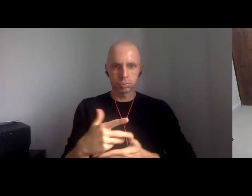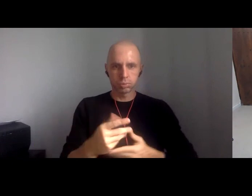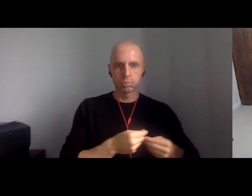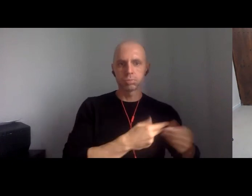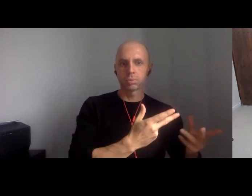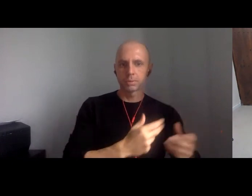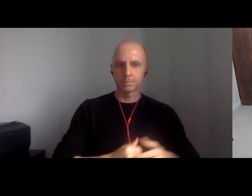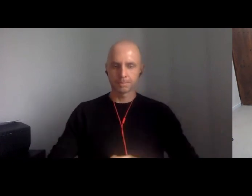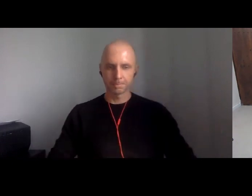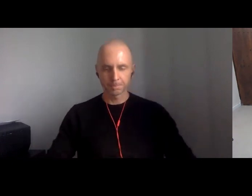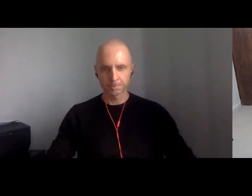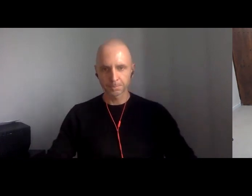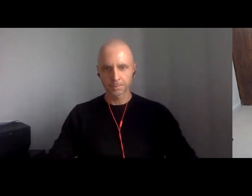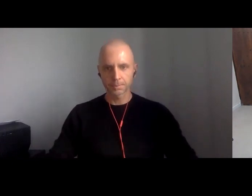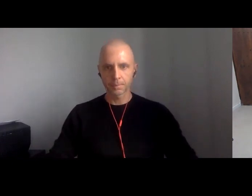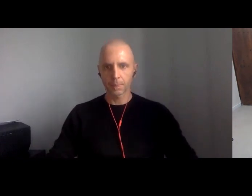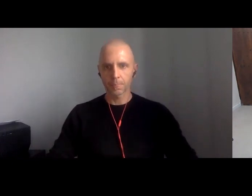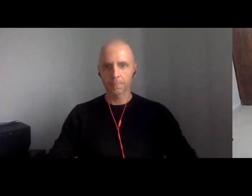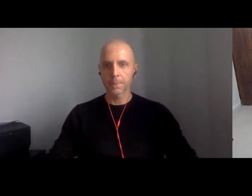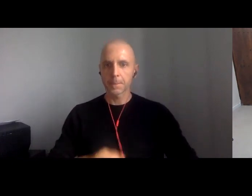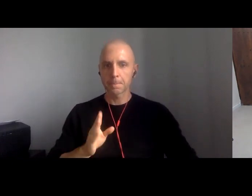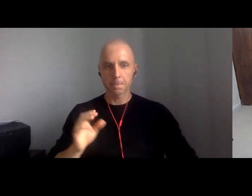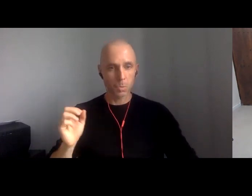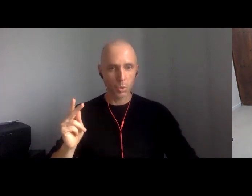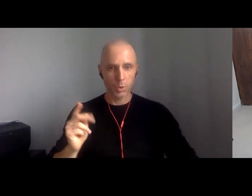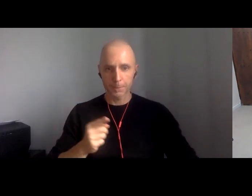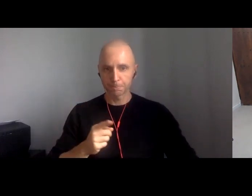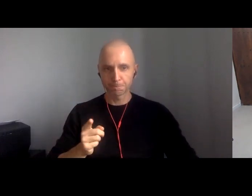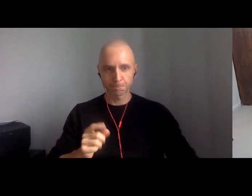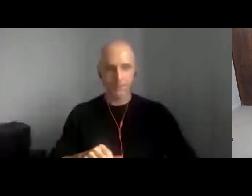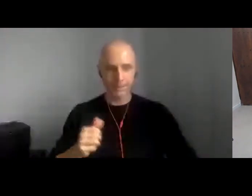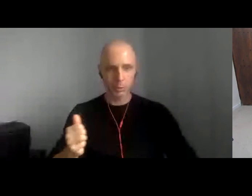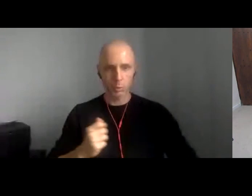Okay, so has anyone got any other questions?